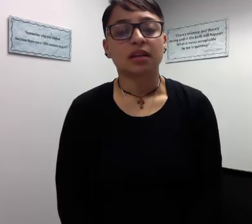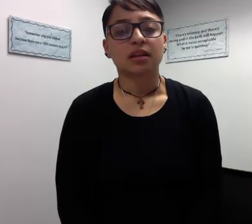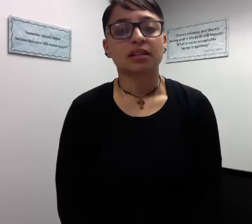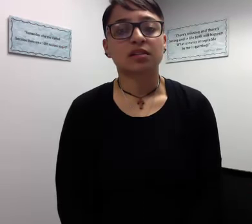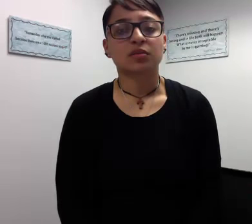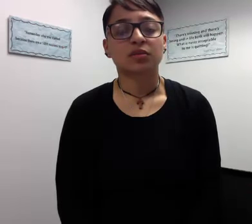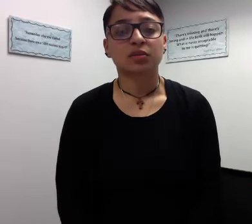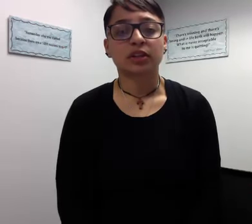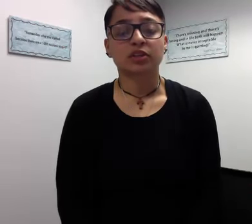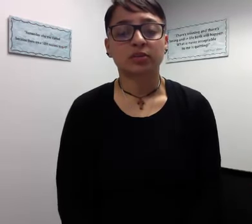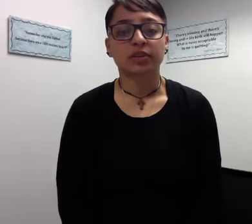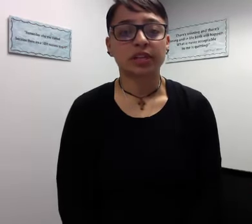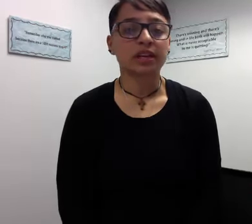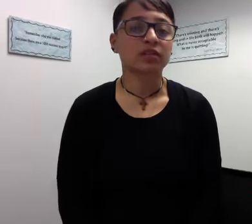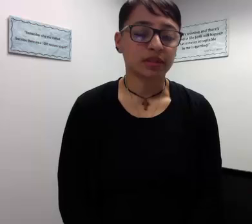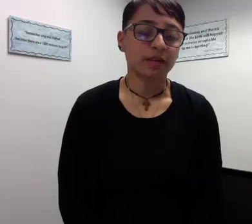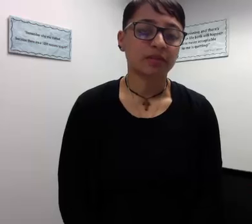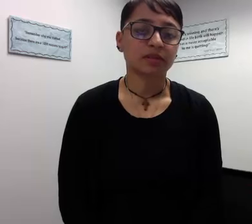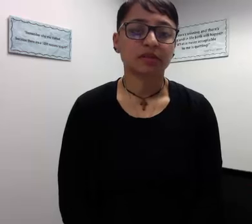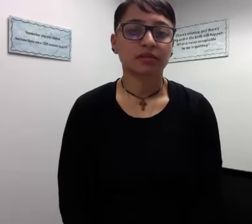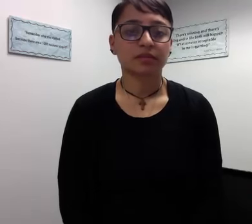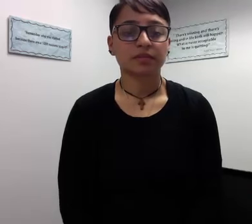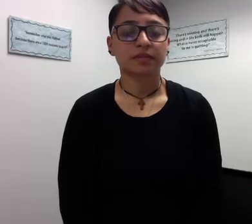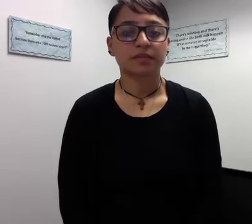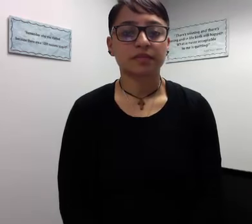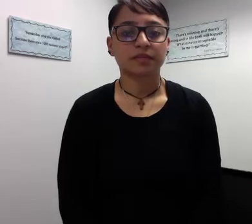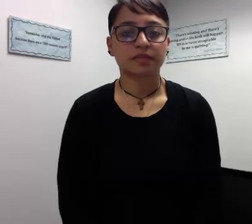and accessible through interpreters and closed captions.